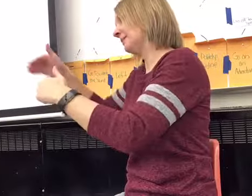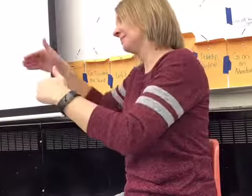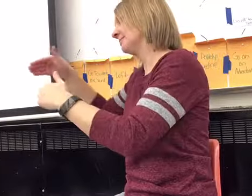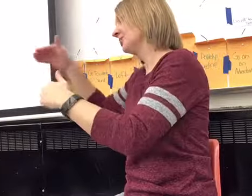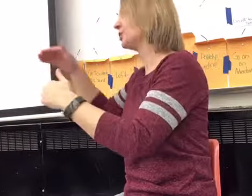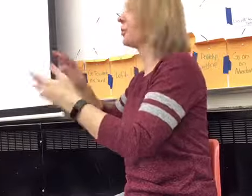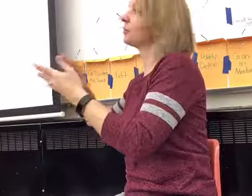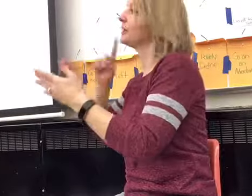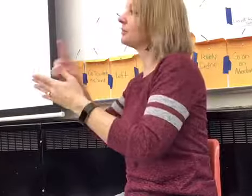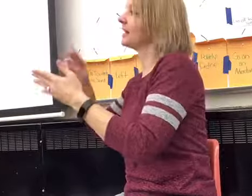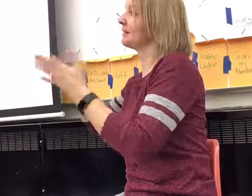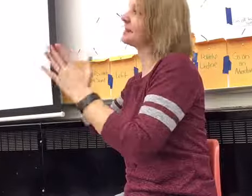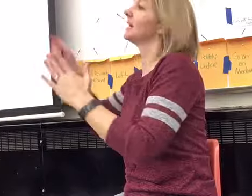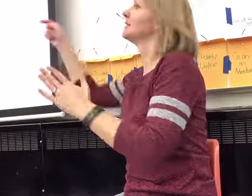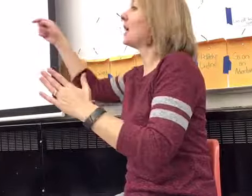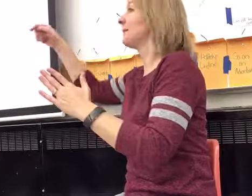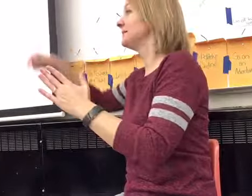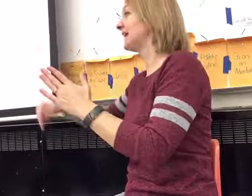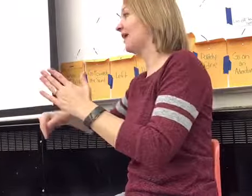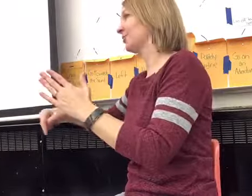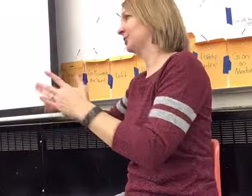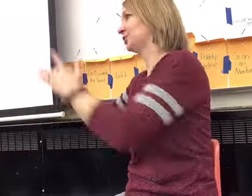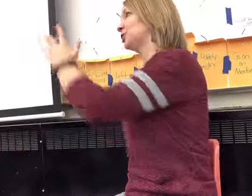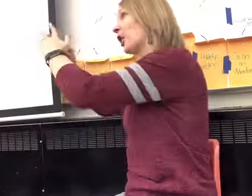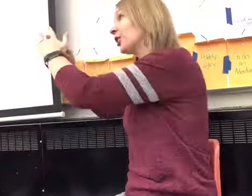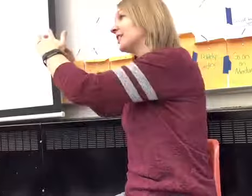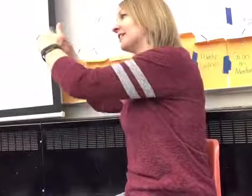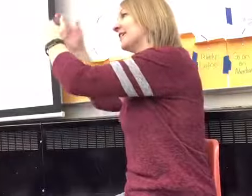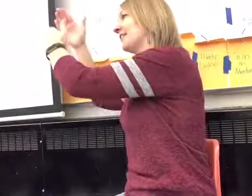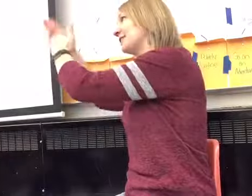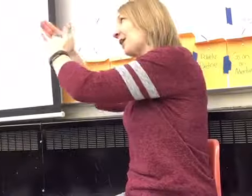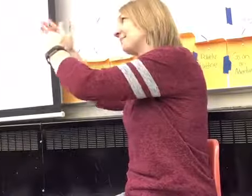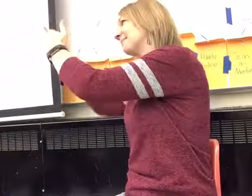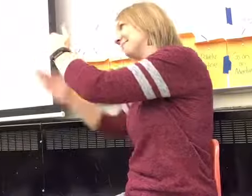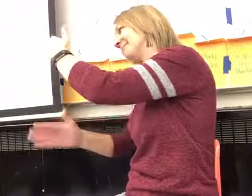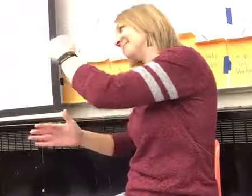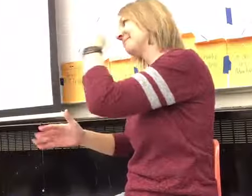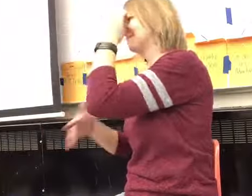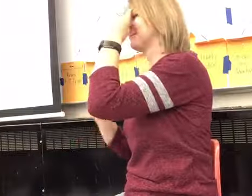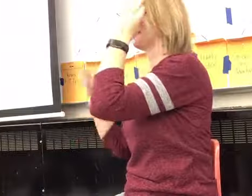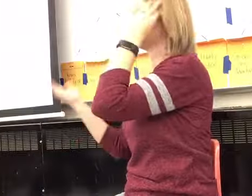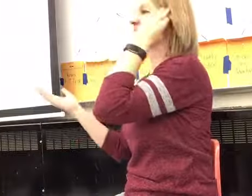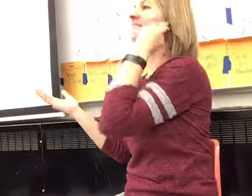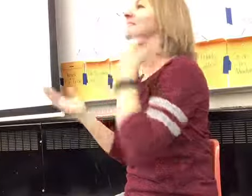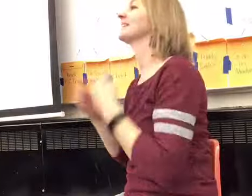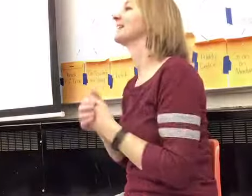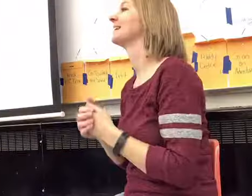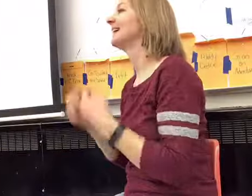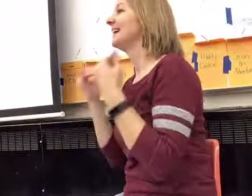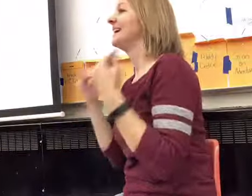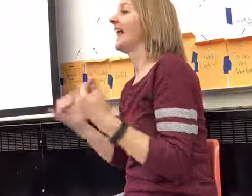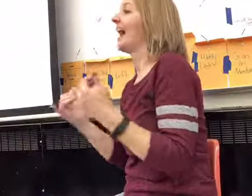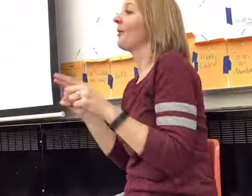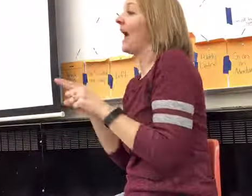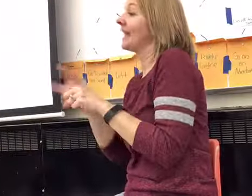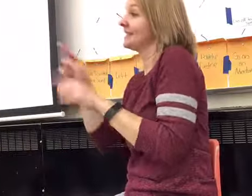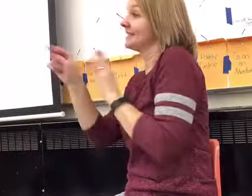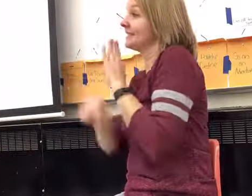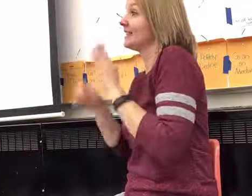top down to prevent all the dust from going where you've already swept. Okay? Now, as time goes on,